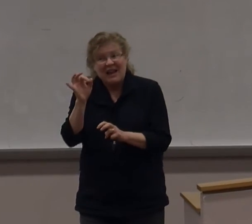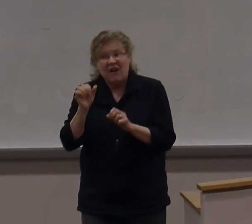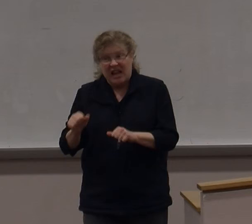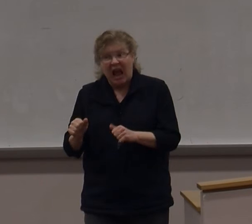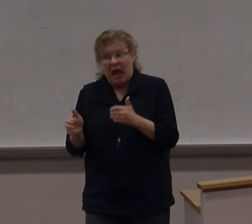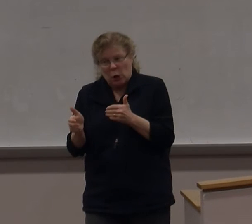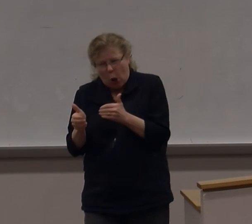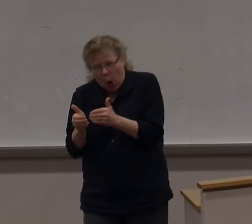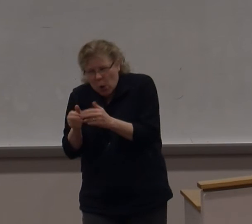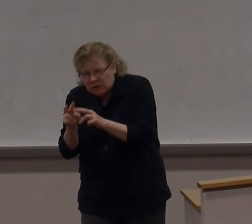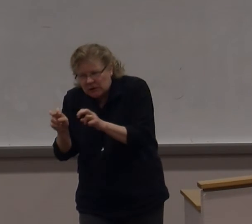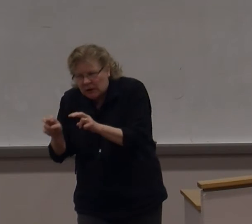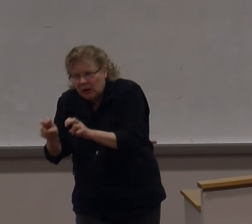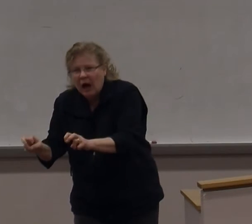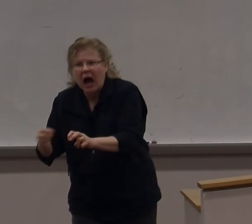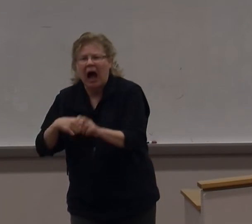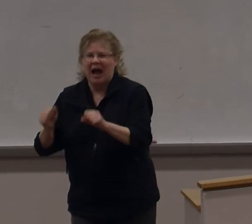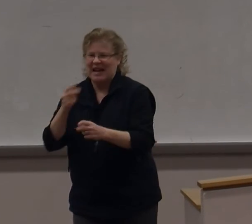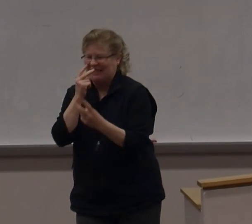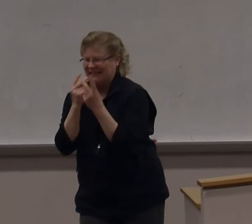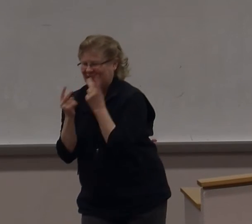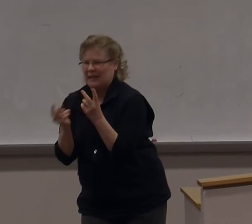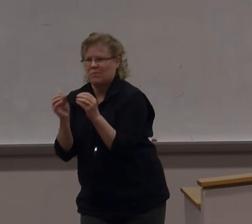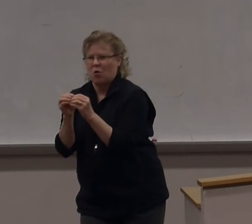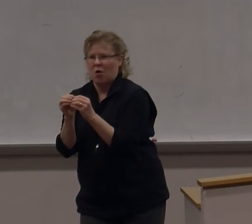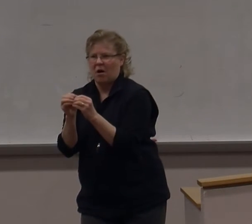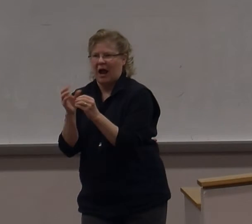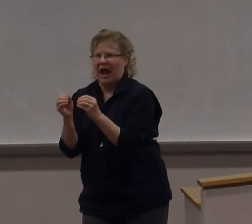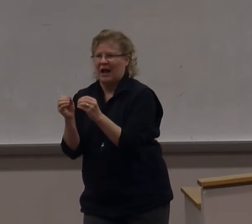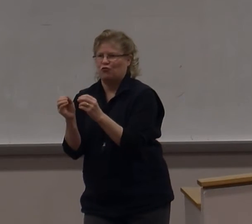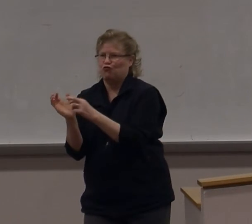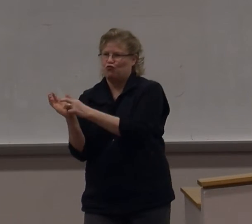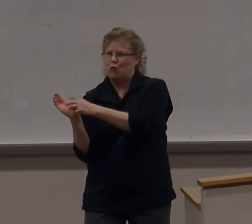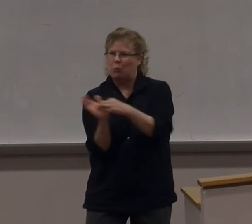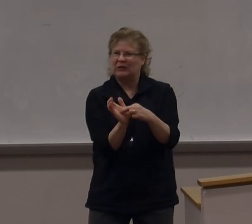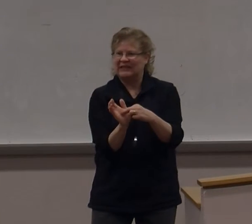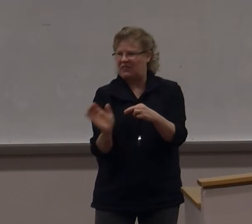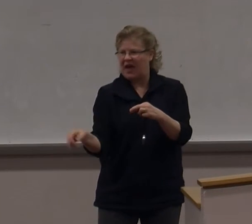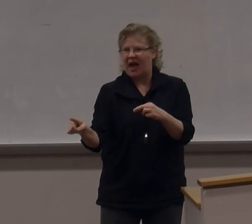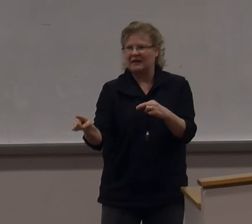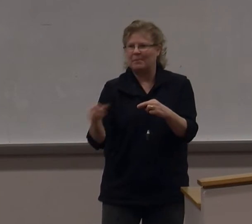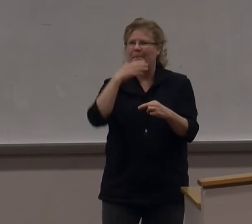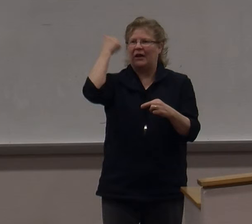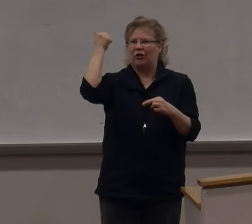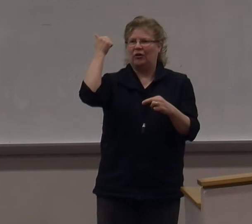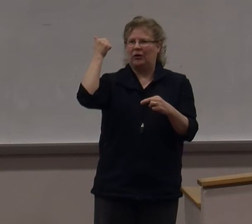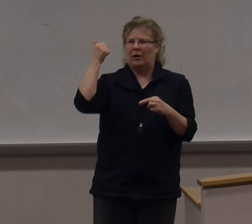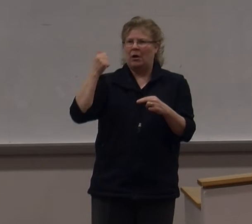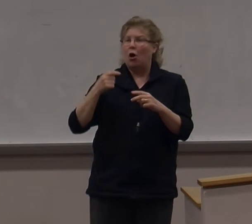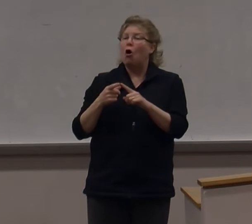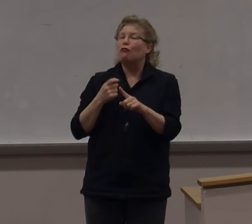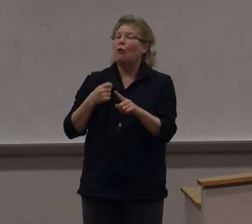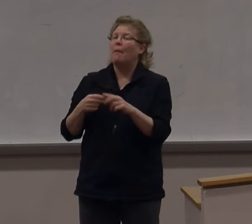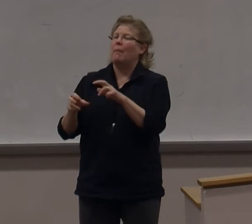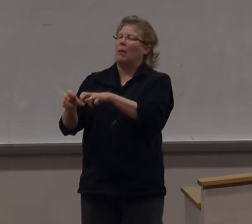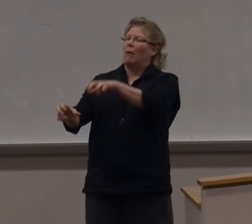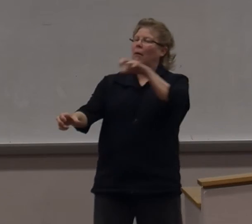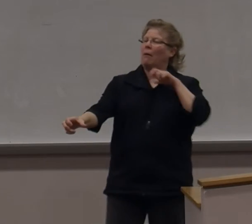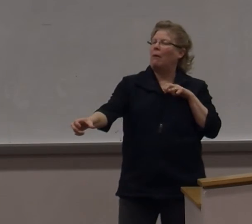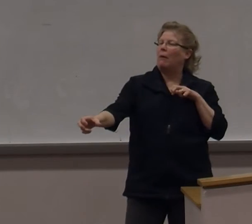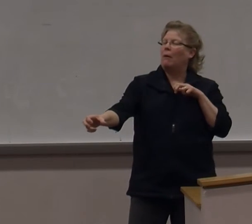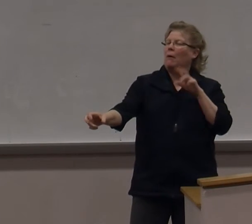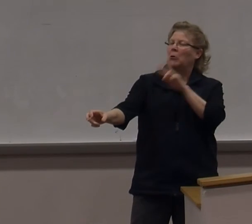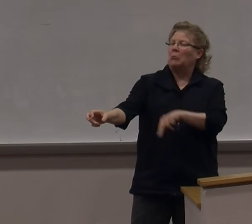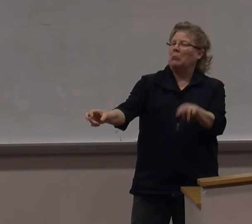that it is and everything that it represents. I mean, from a distance, something might look one way, and you get closer to